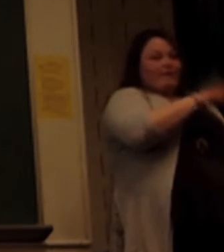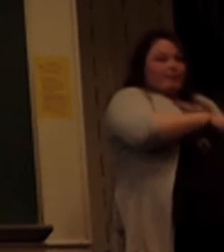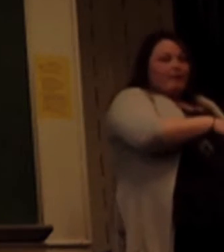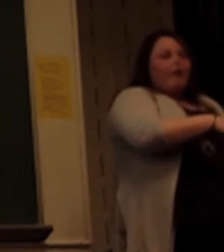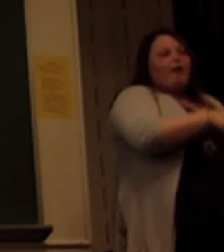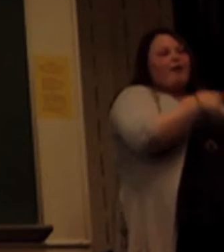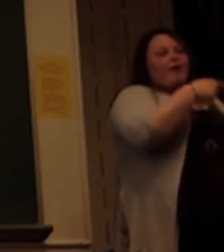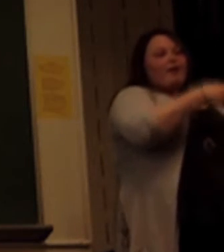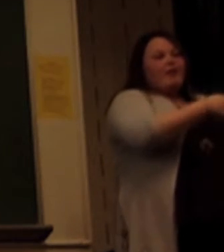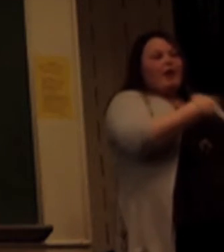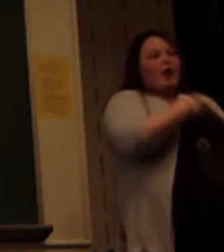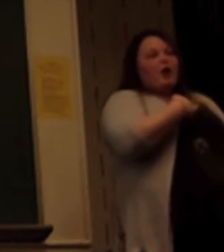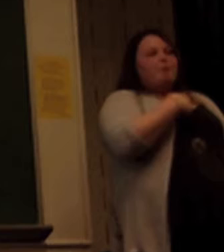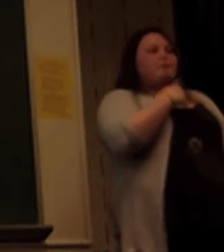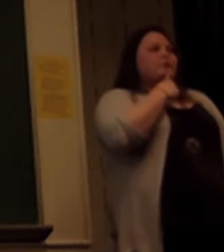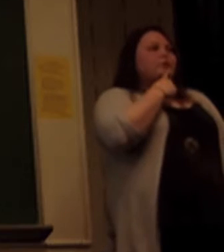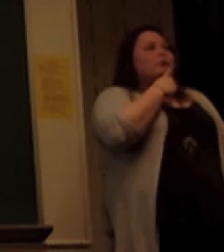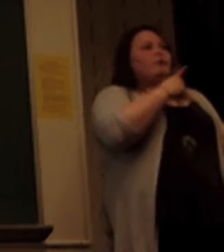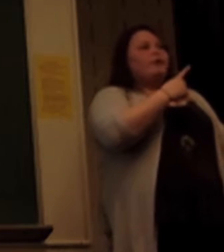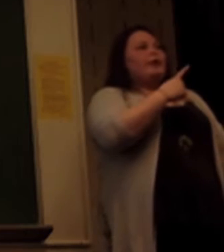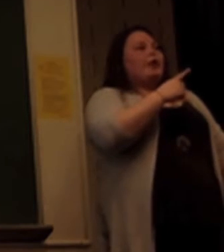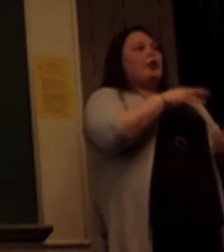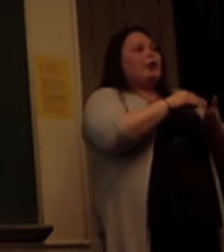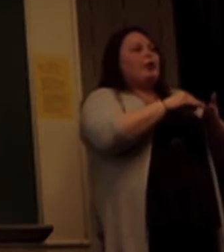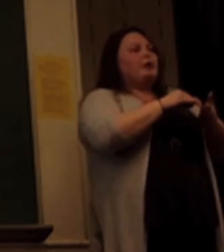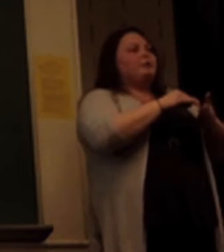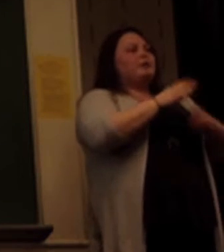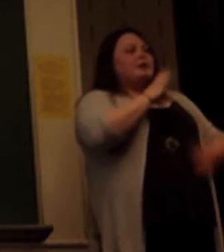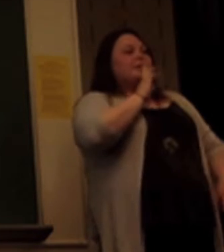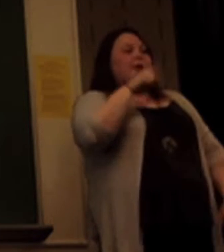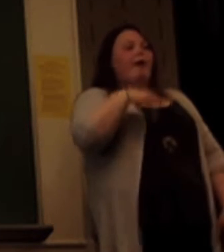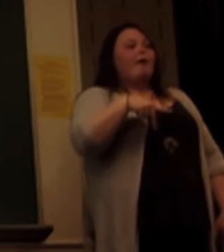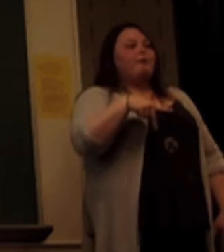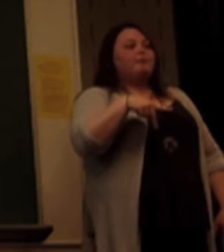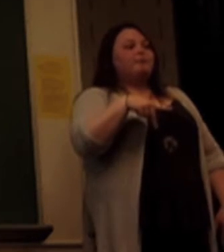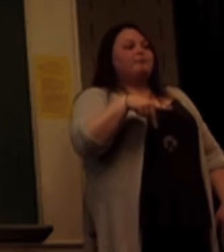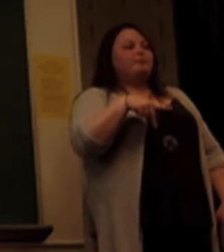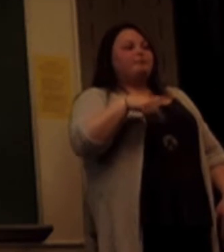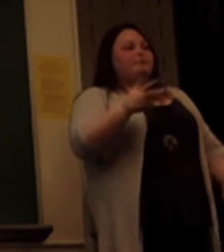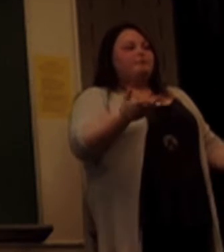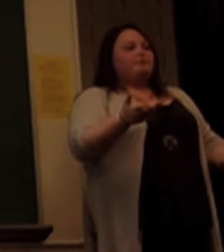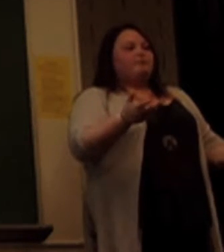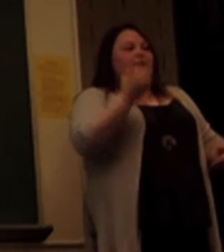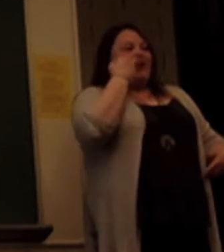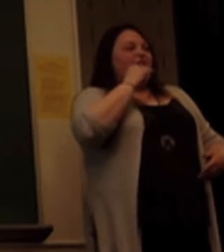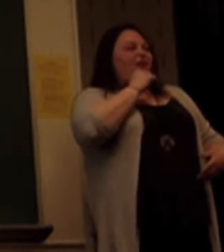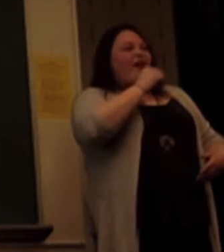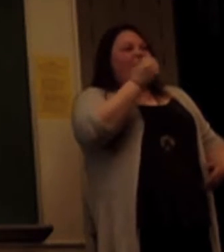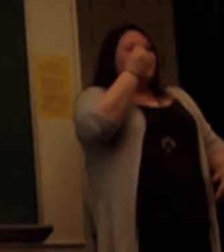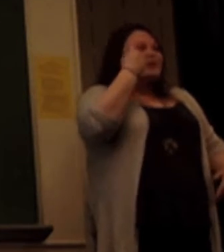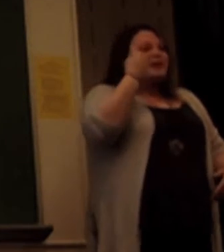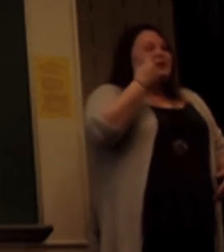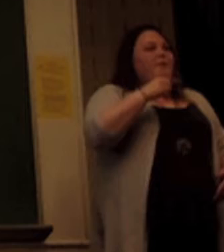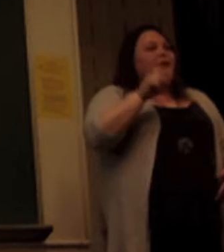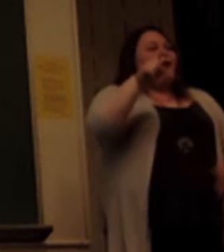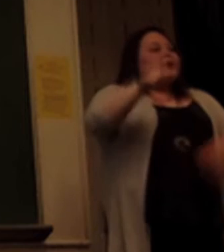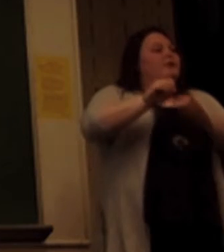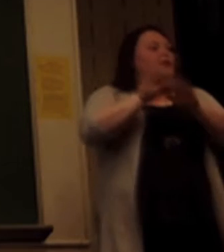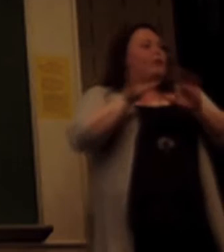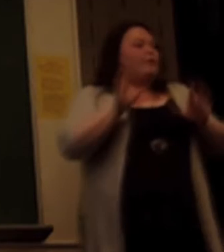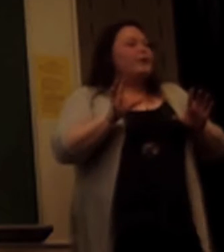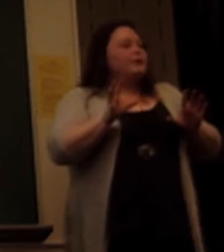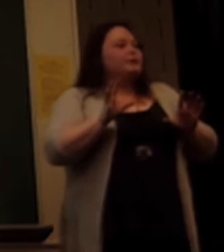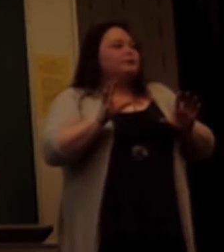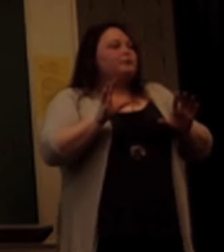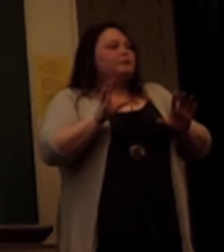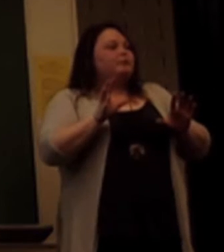interrupt people or ask for clarification or ask people to speak up, especially if you're in, like, a big room like this and the presenter tends to, like, get quiet.